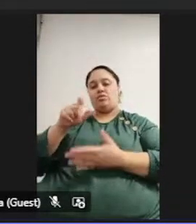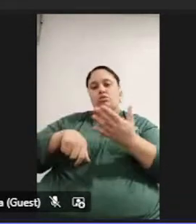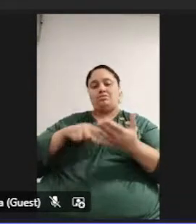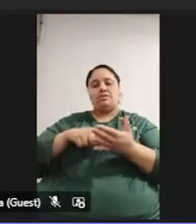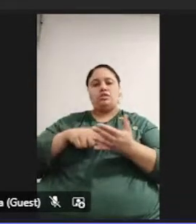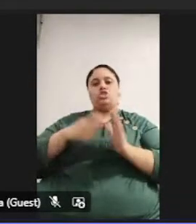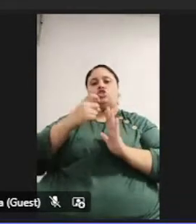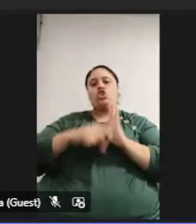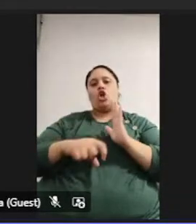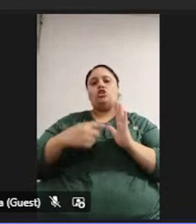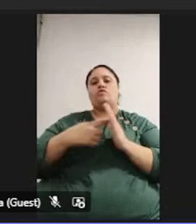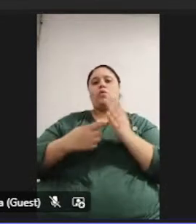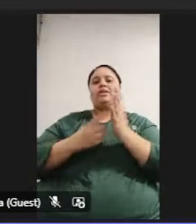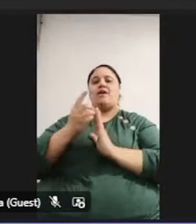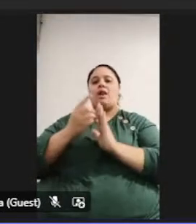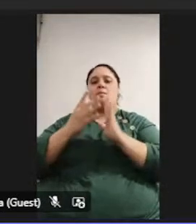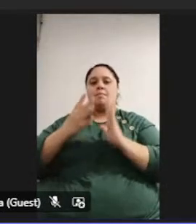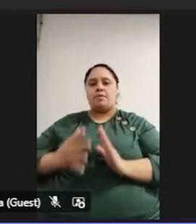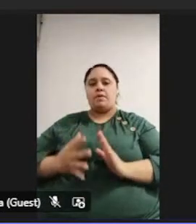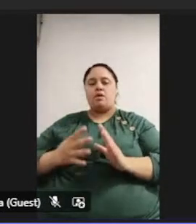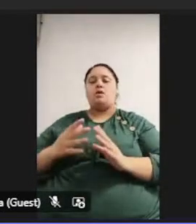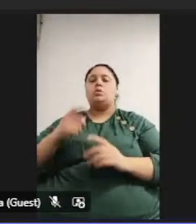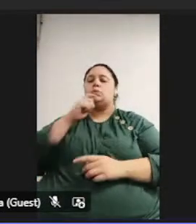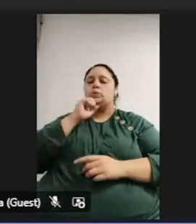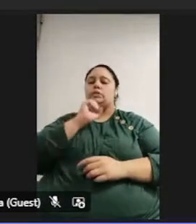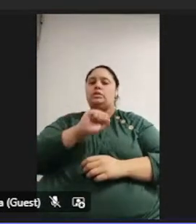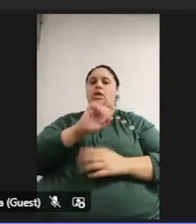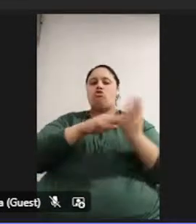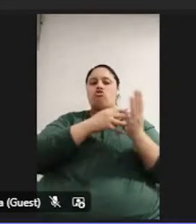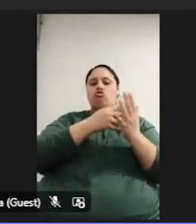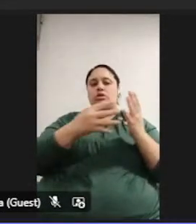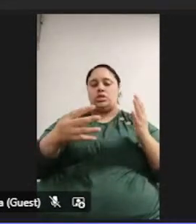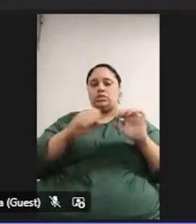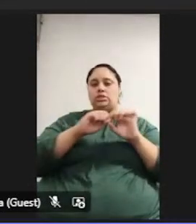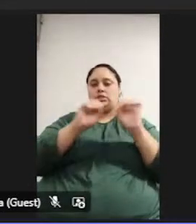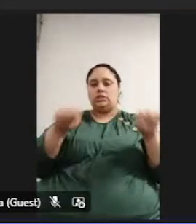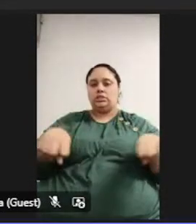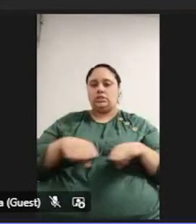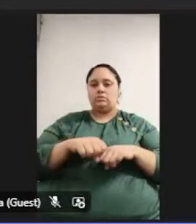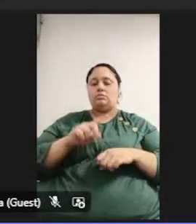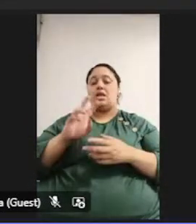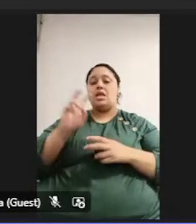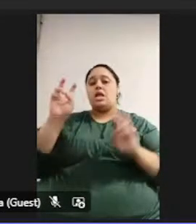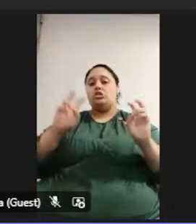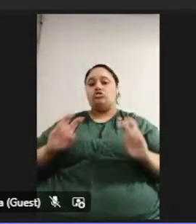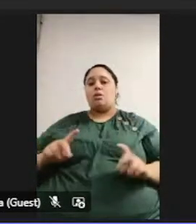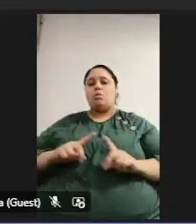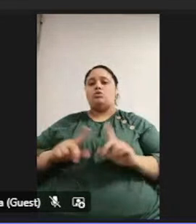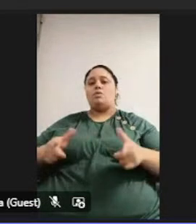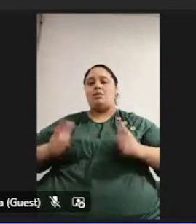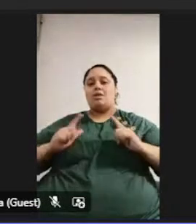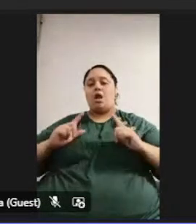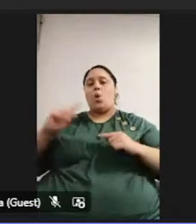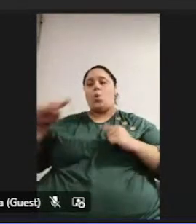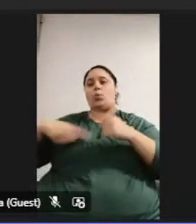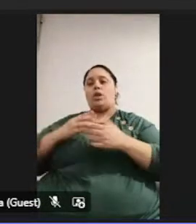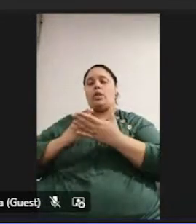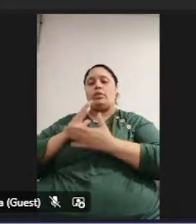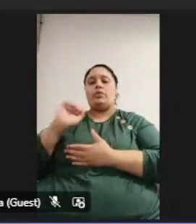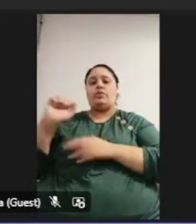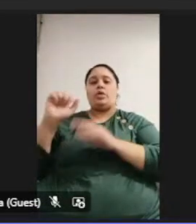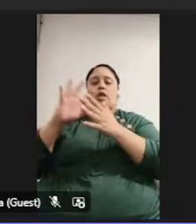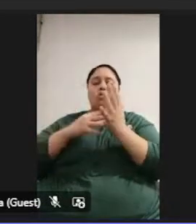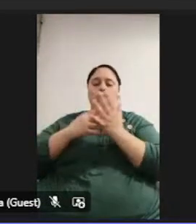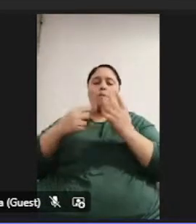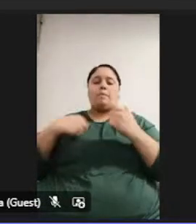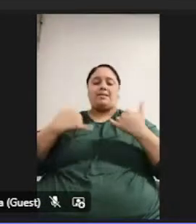and an off-taker to use their grid. ESCOM also enables wheeling through their grid, but at the moment we are focusing here on the municipal